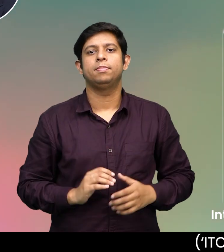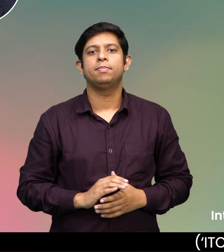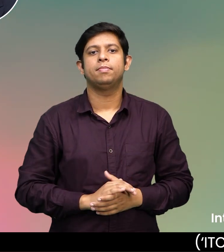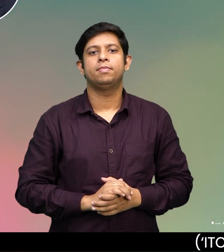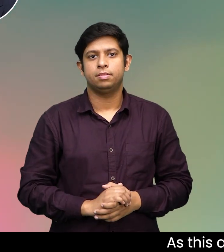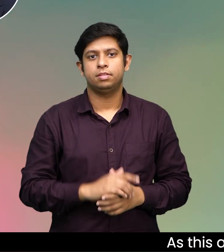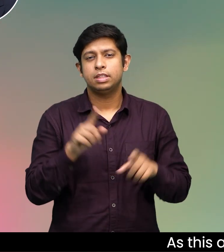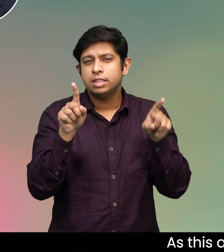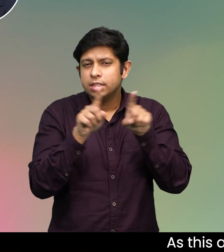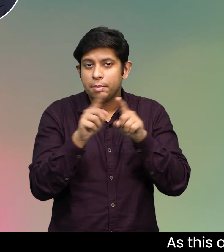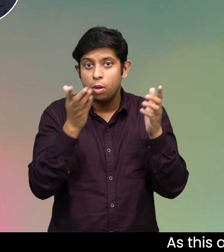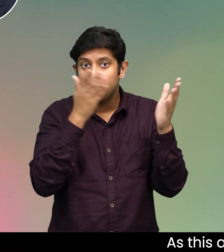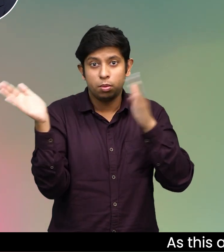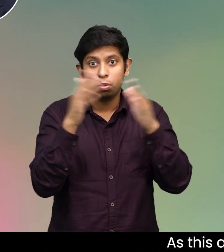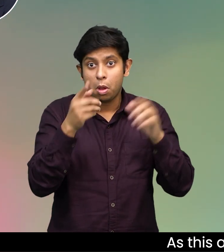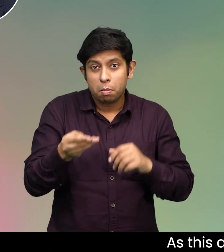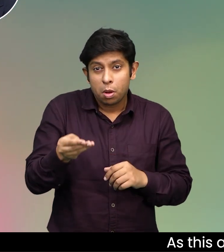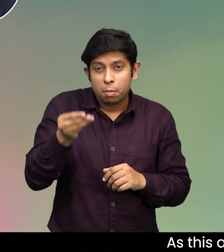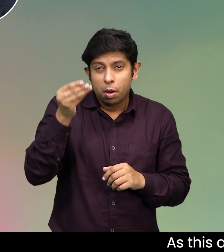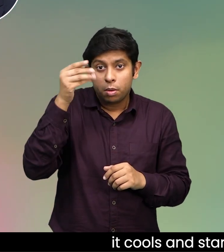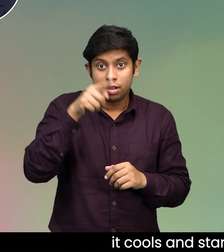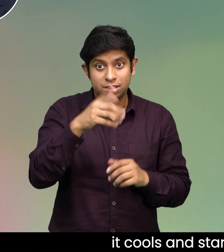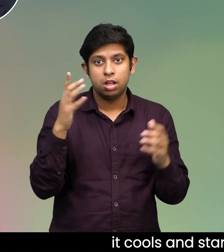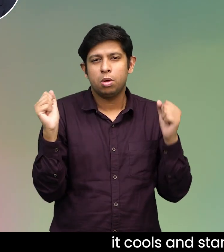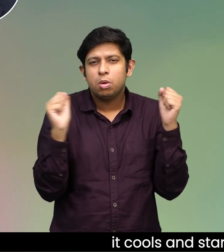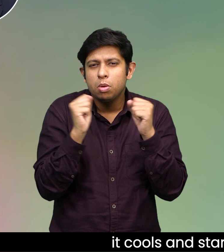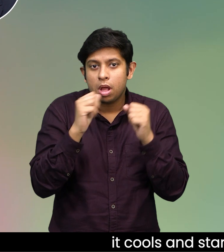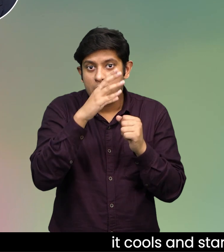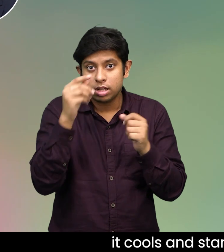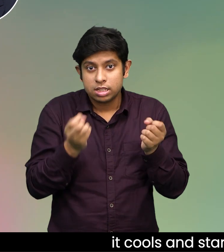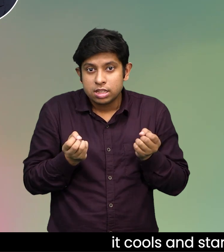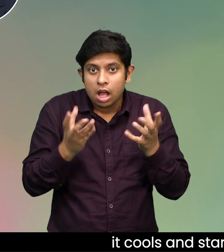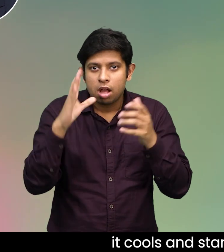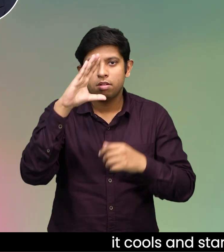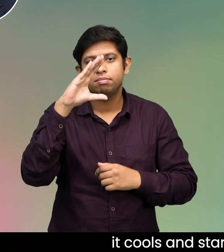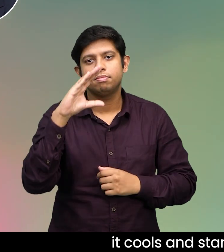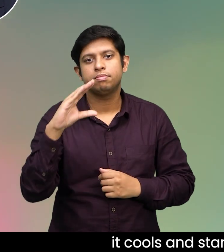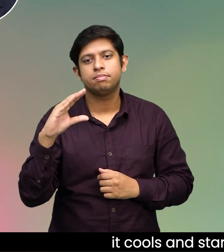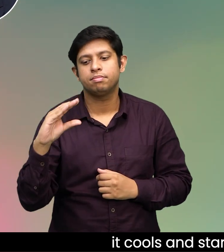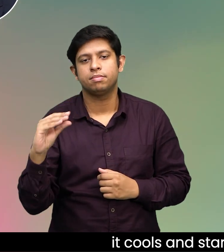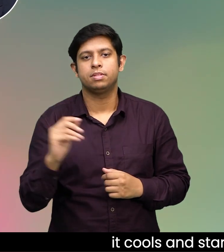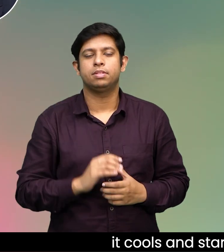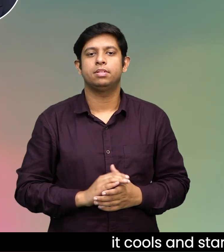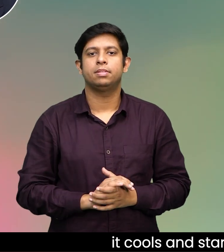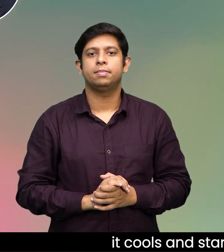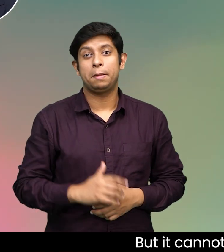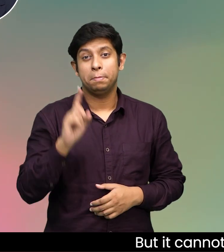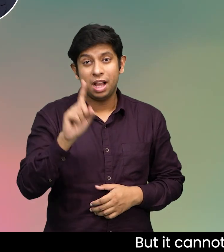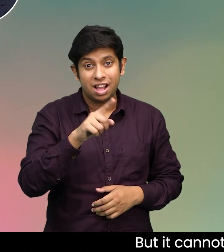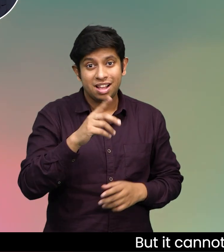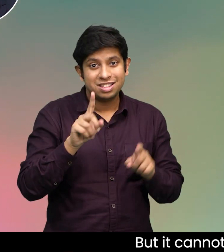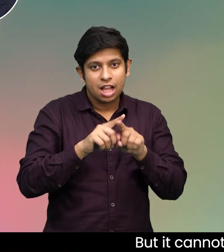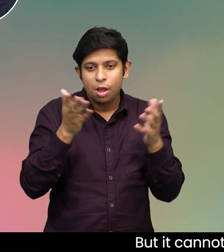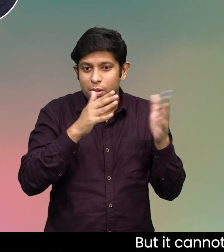ITCZ. As this air rises, it cools and starts descending.